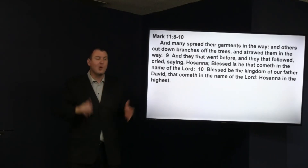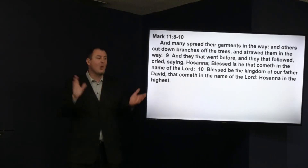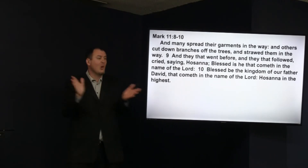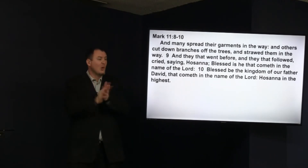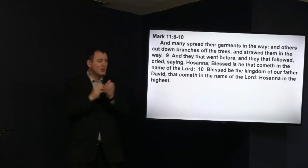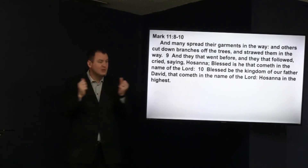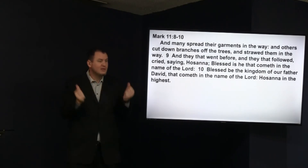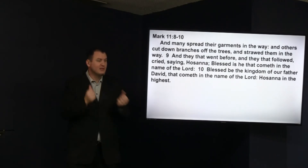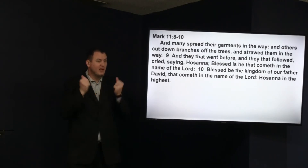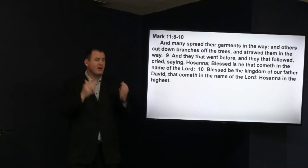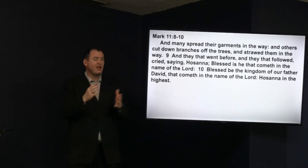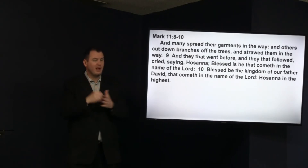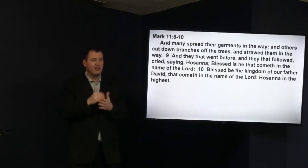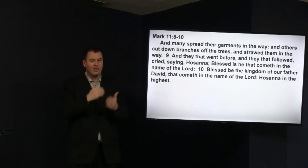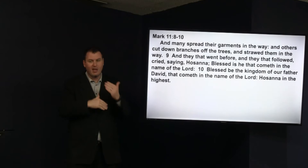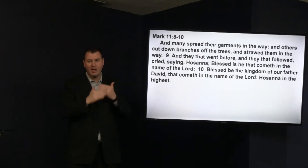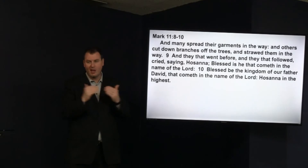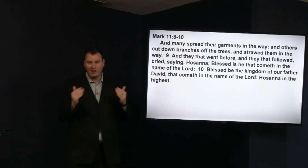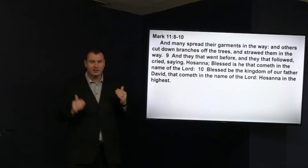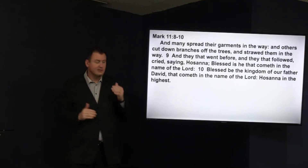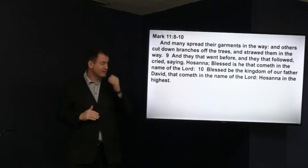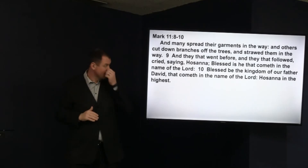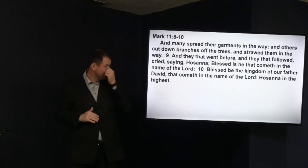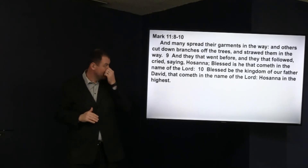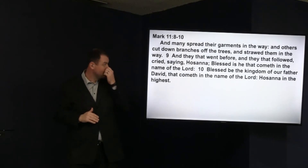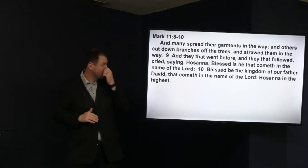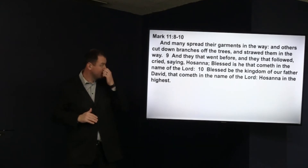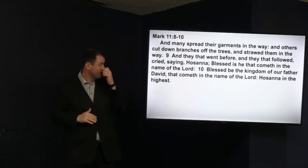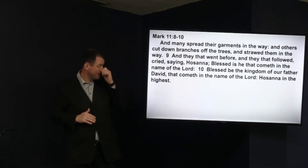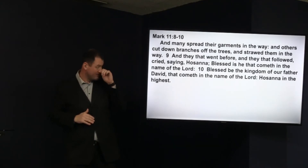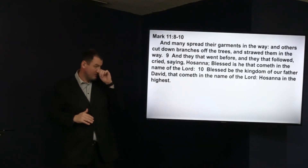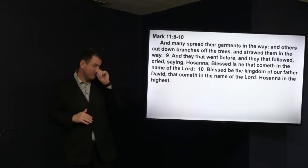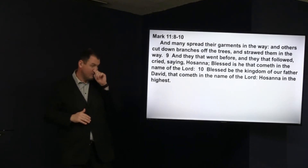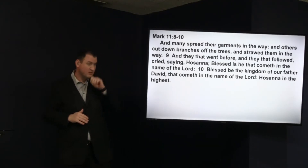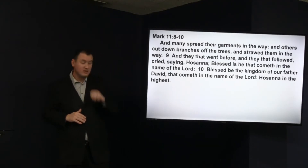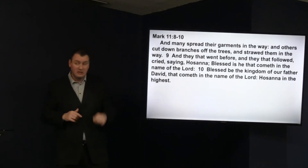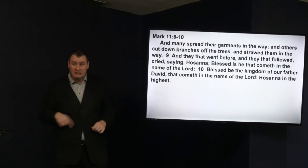David that cometh in the name of the Lord. Hosanna in the highest.